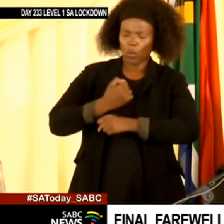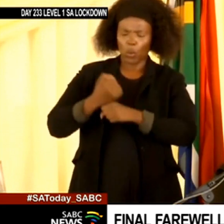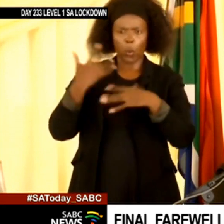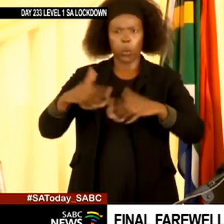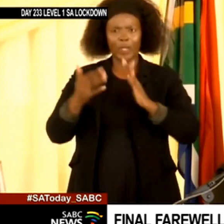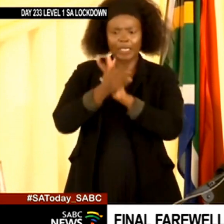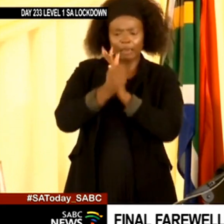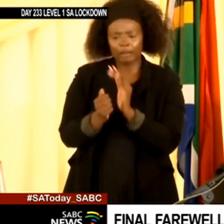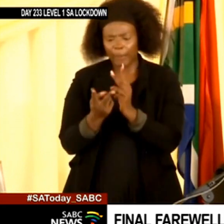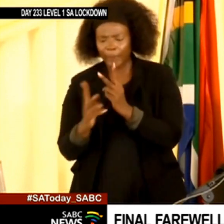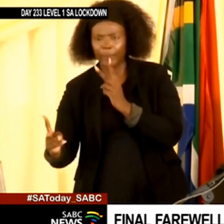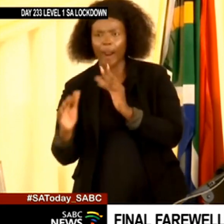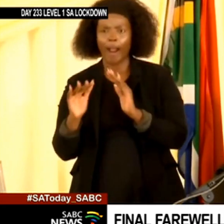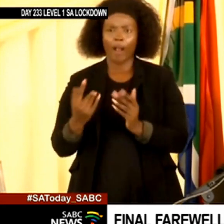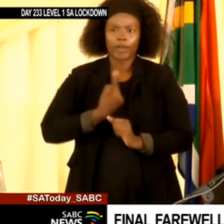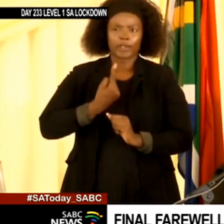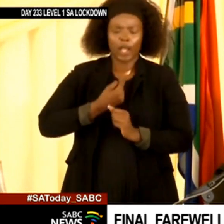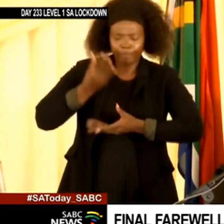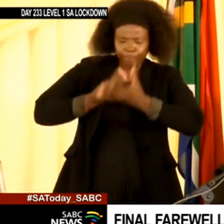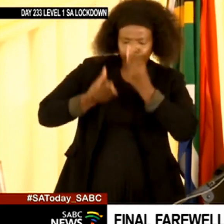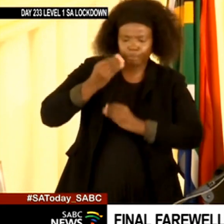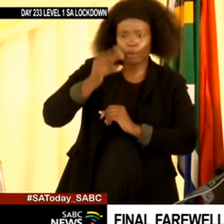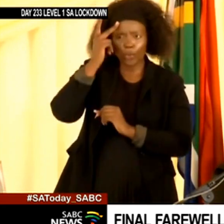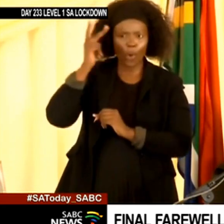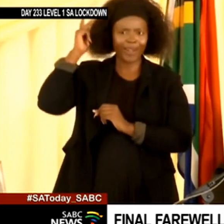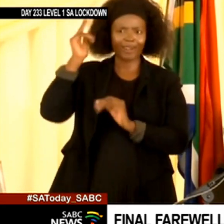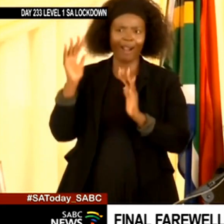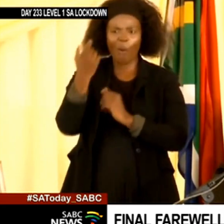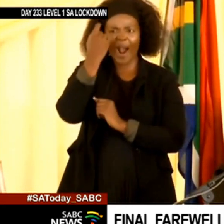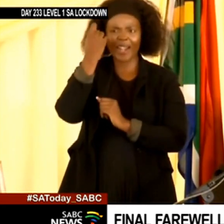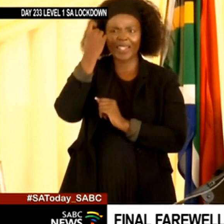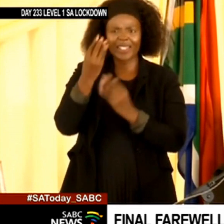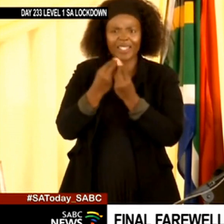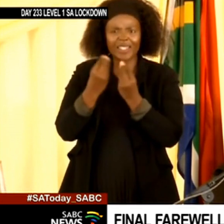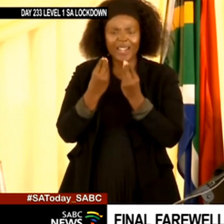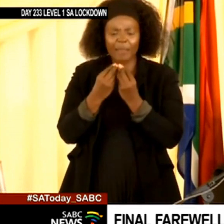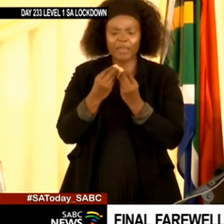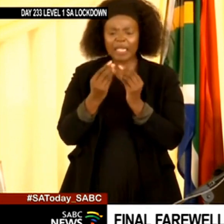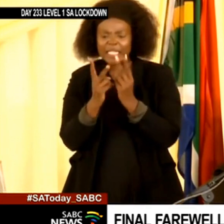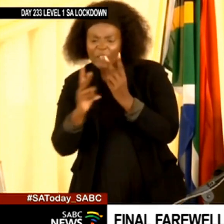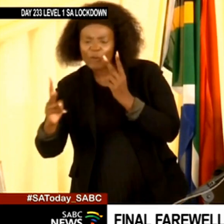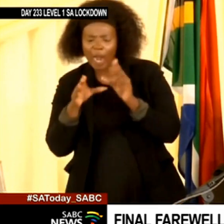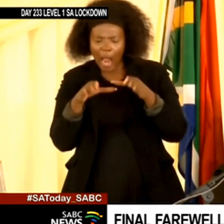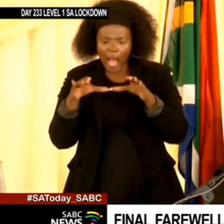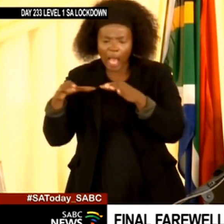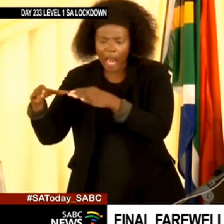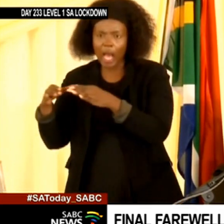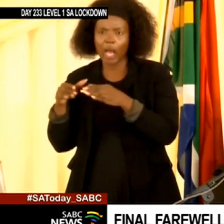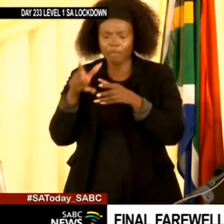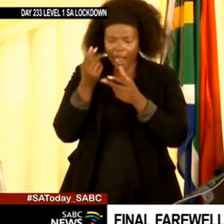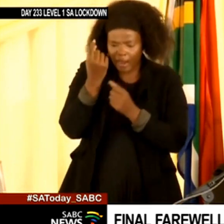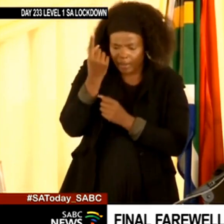leader who equipped himself with knowledge to understand each terrain of struggle and applied